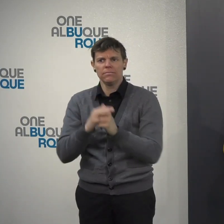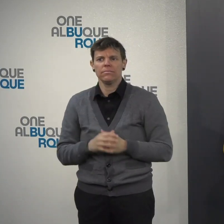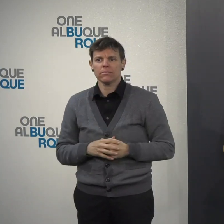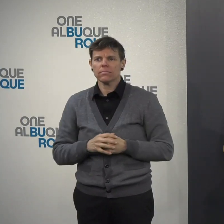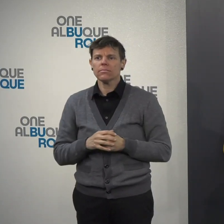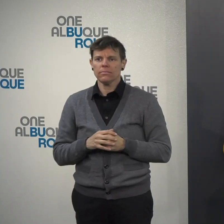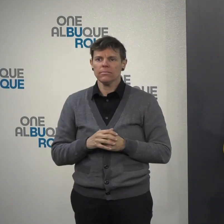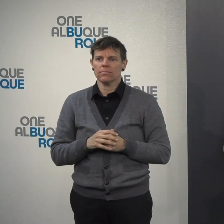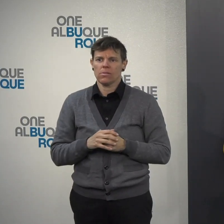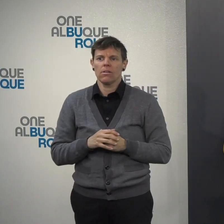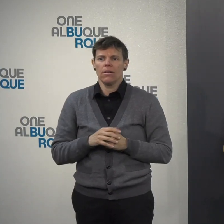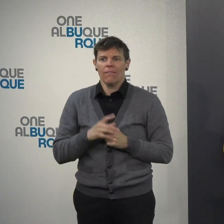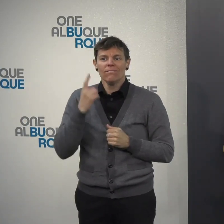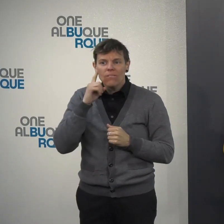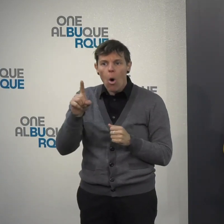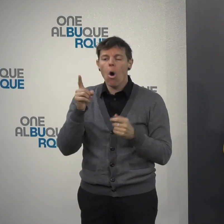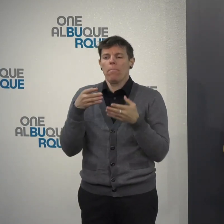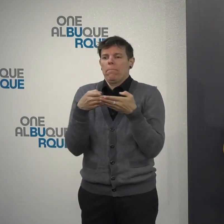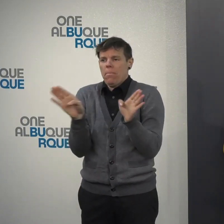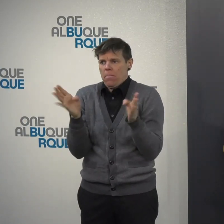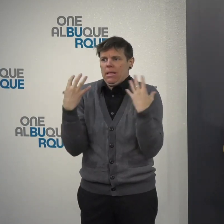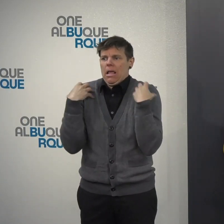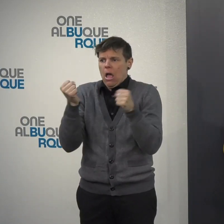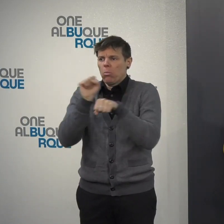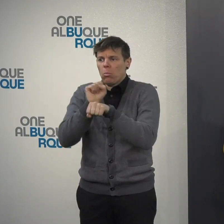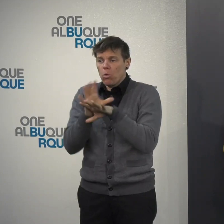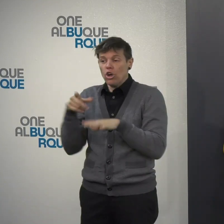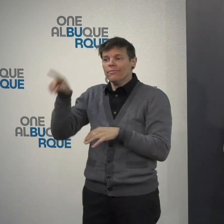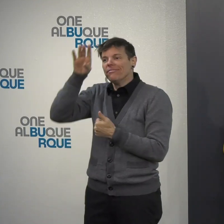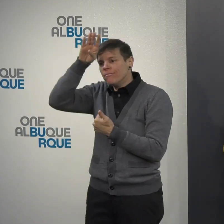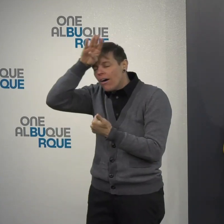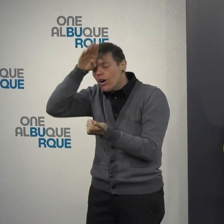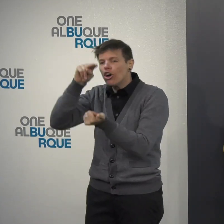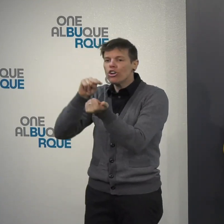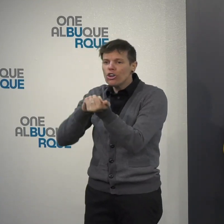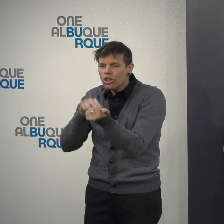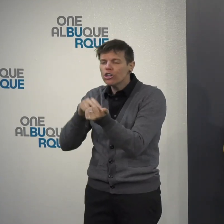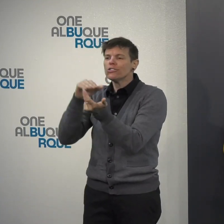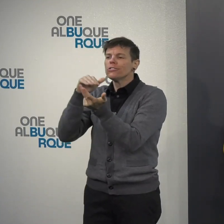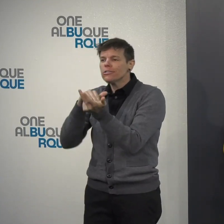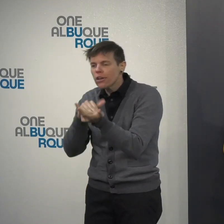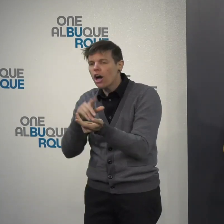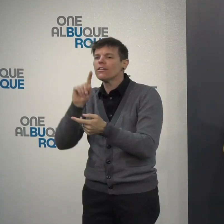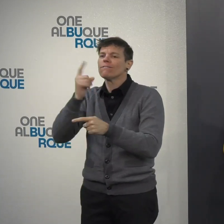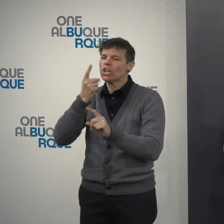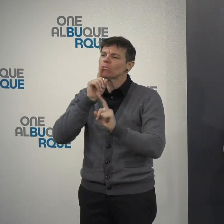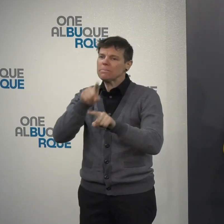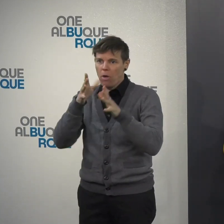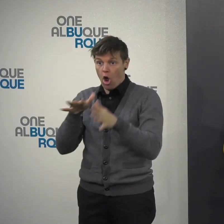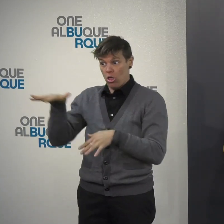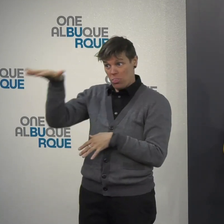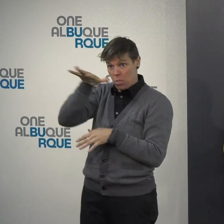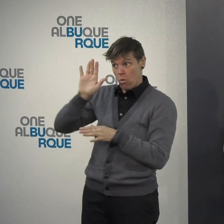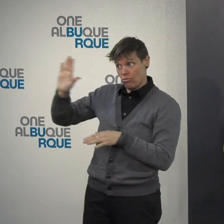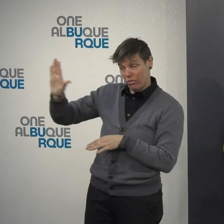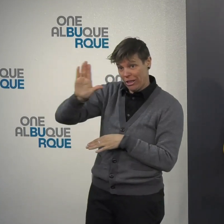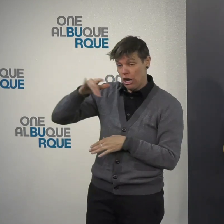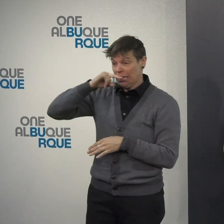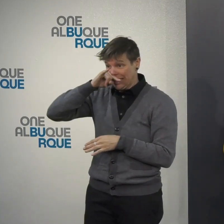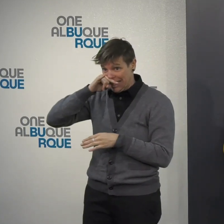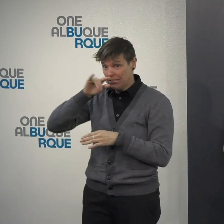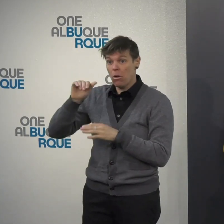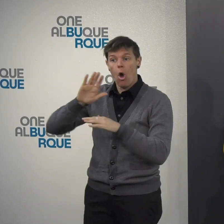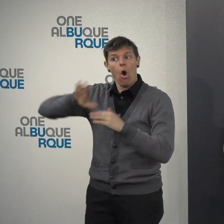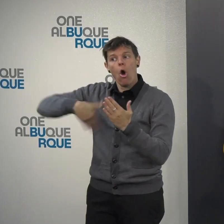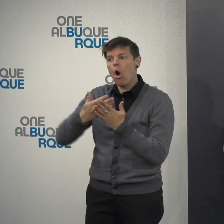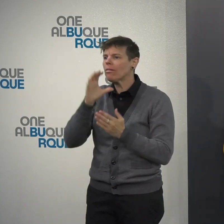health workers, essential workers, first responders, etc. And that's all ages. That's happening at almost every community center in the